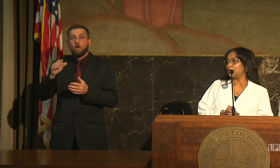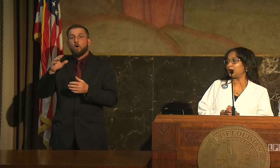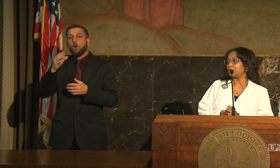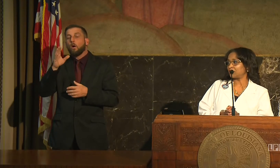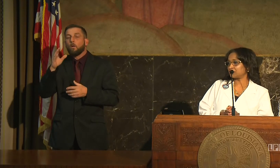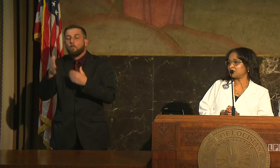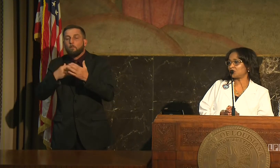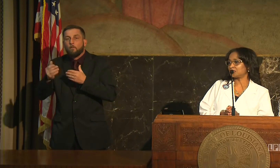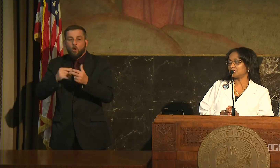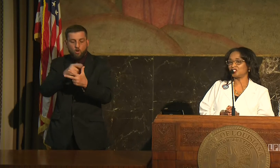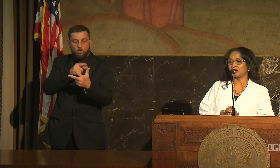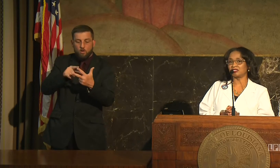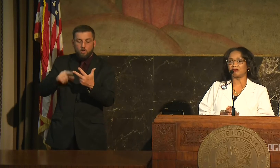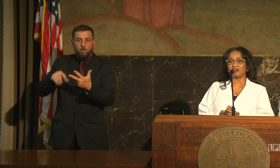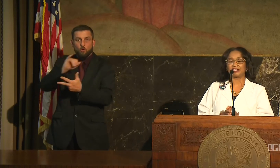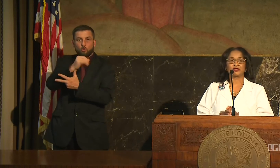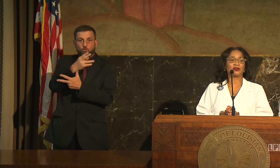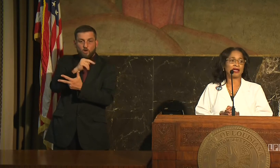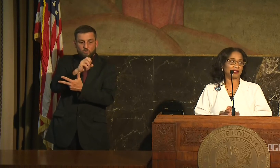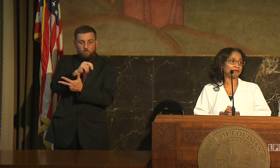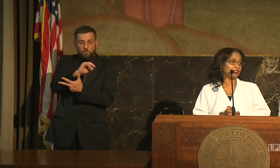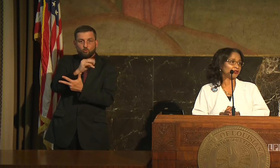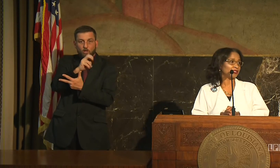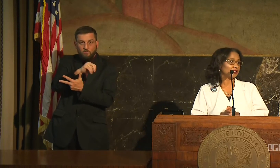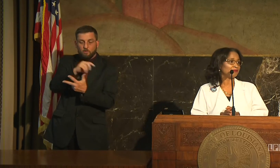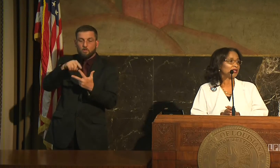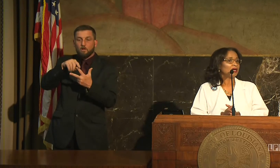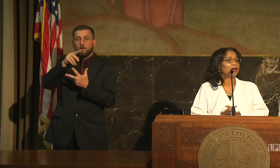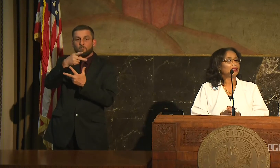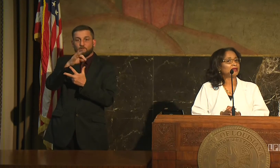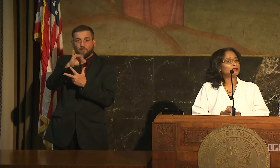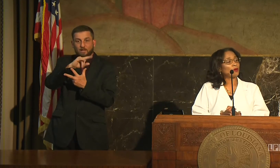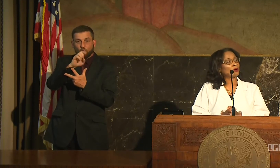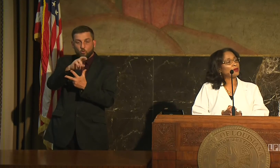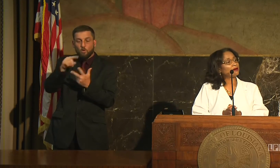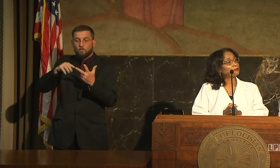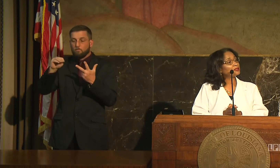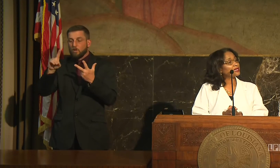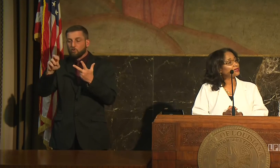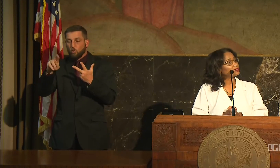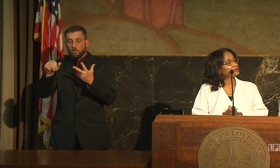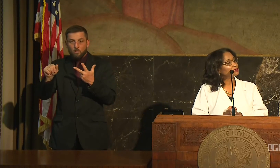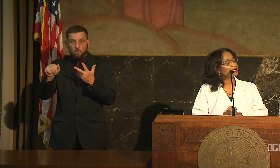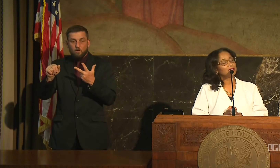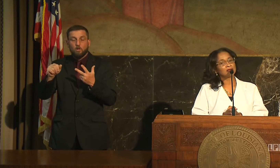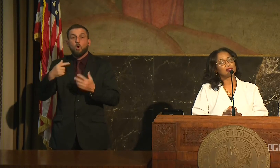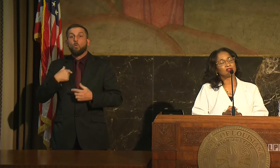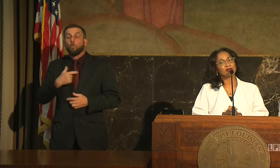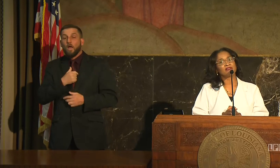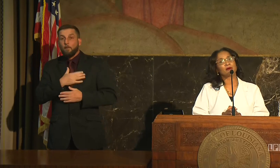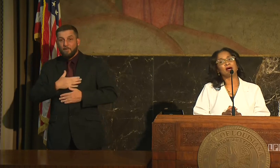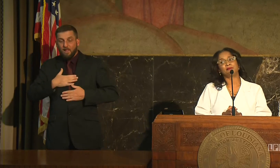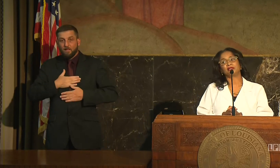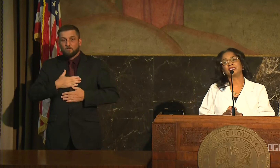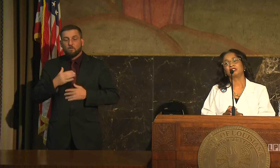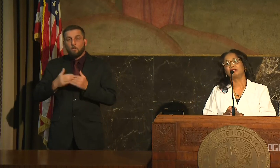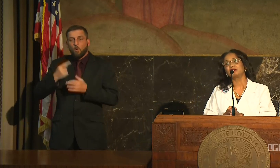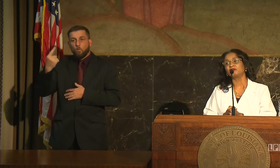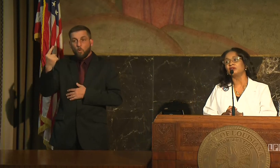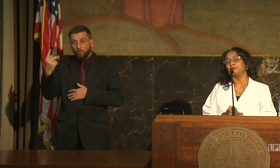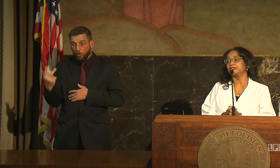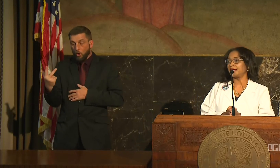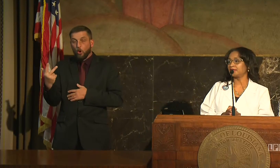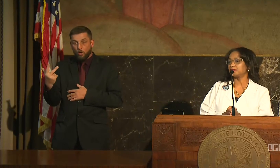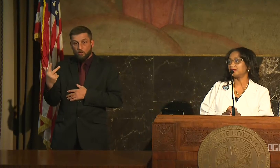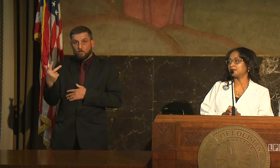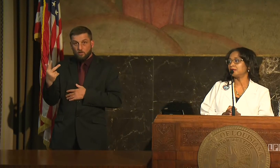available, the Johnson & Johnson, Pfizer, and Moderna. And while we are pleased that nearly a third of our population is